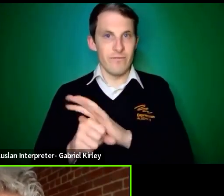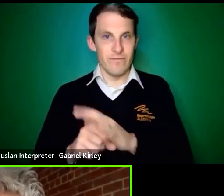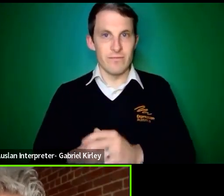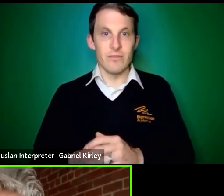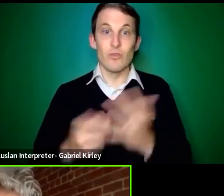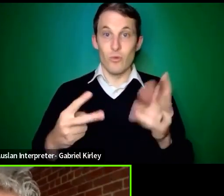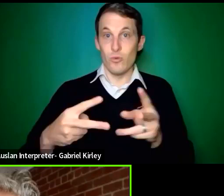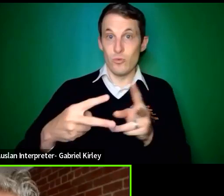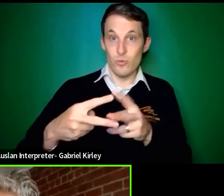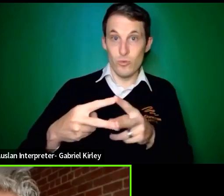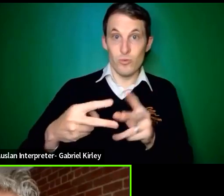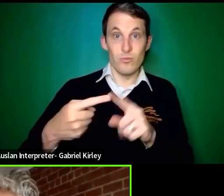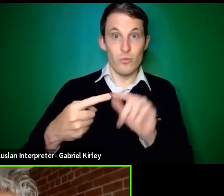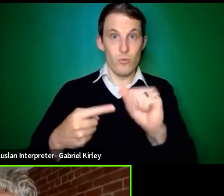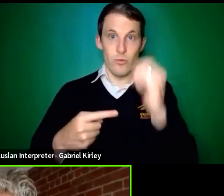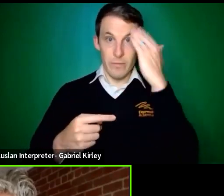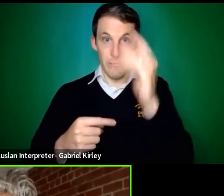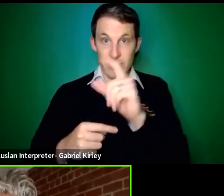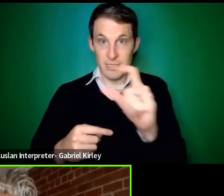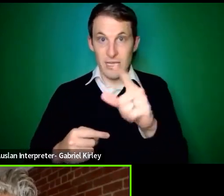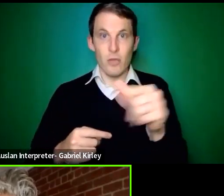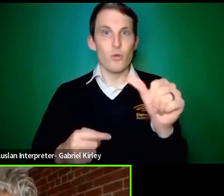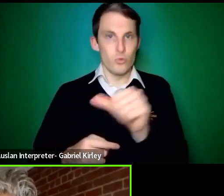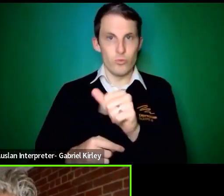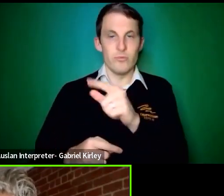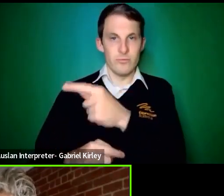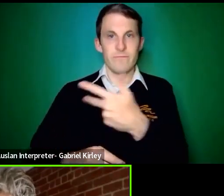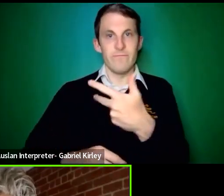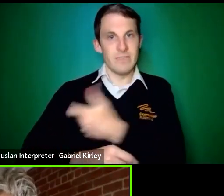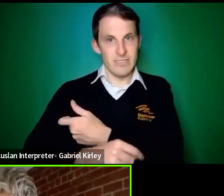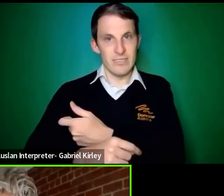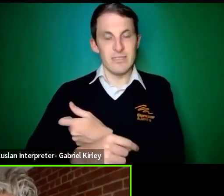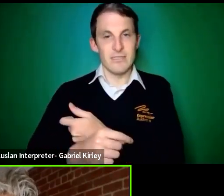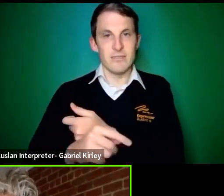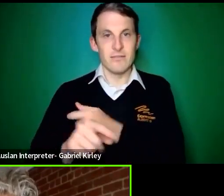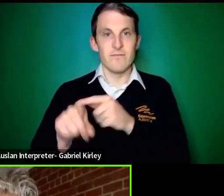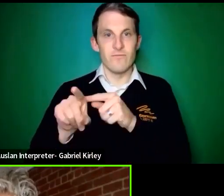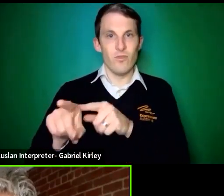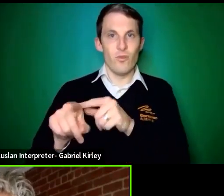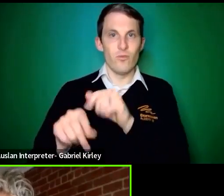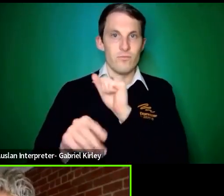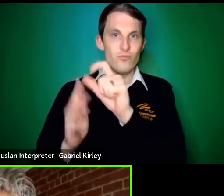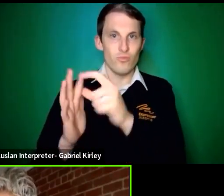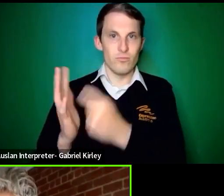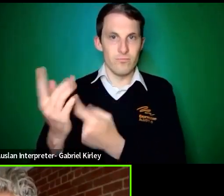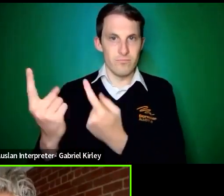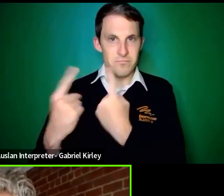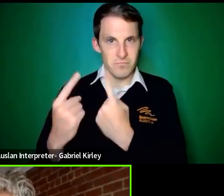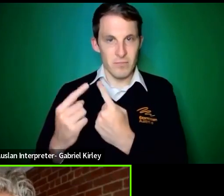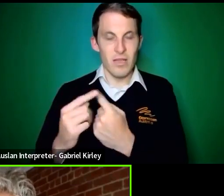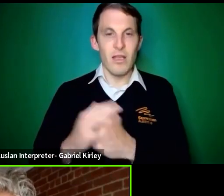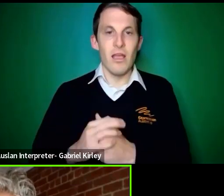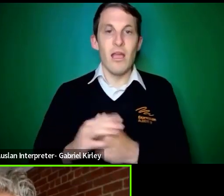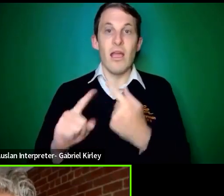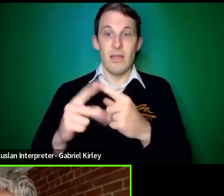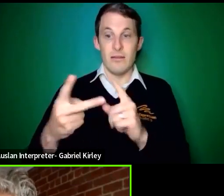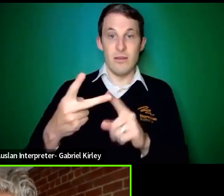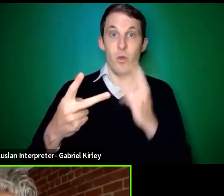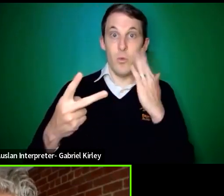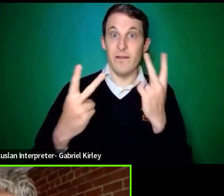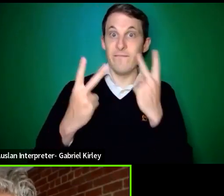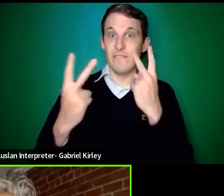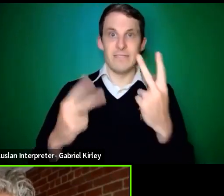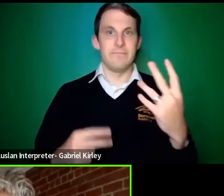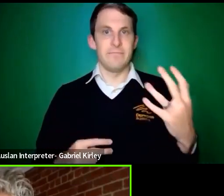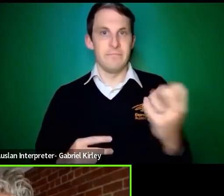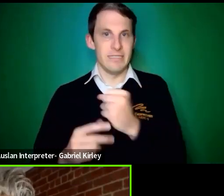one, mum should be vaccinated to the regular schedule, and you should be wearing masks when you're with